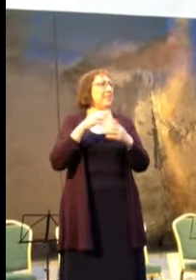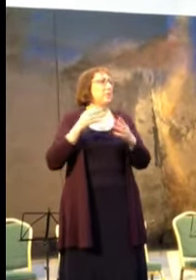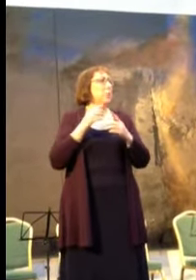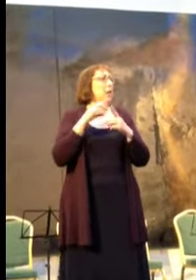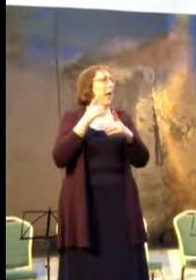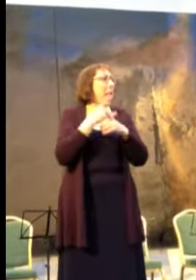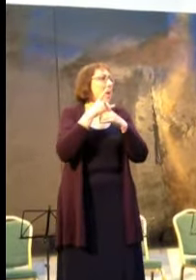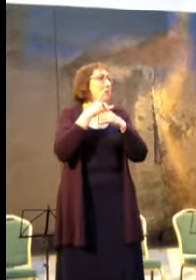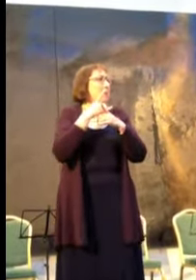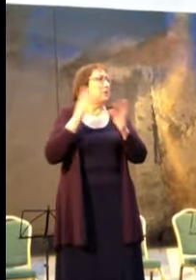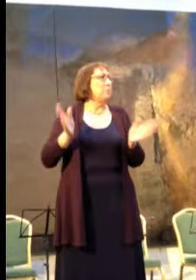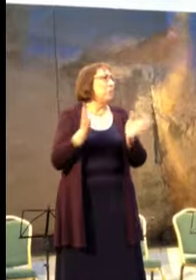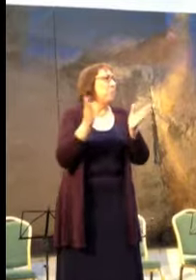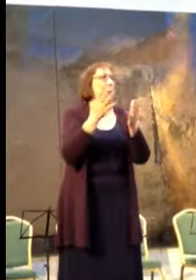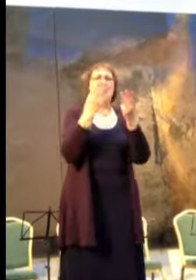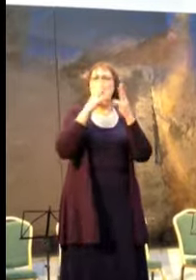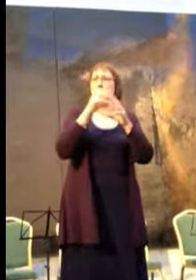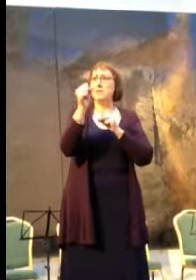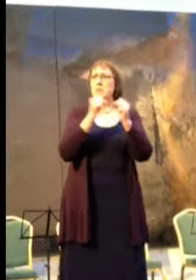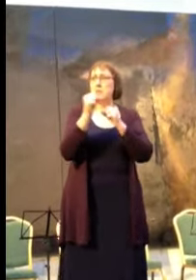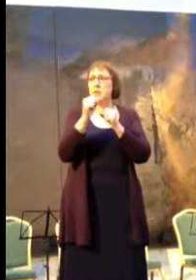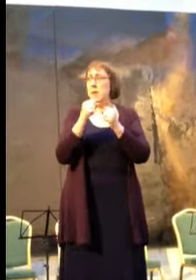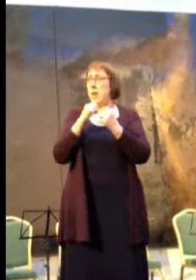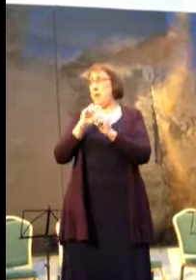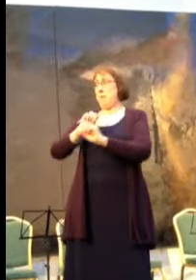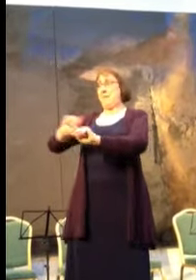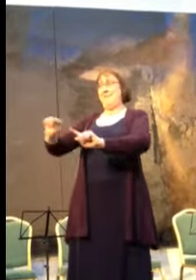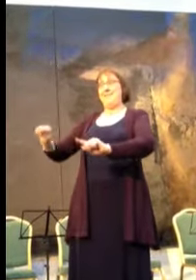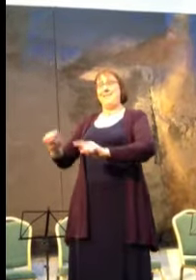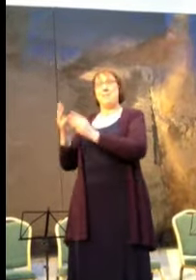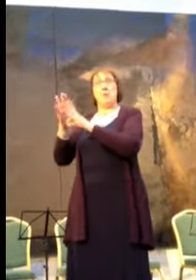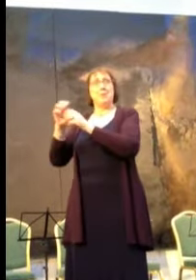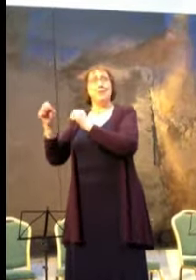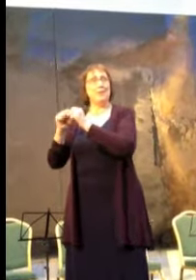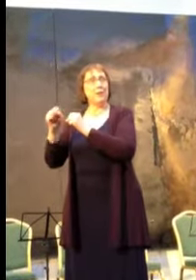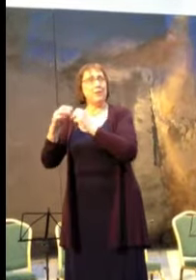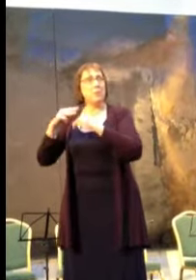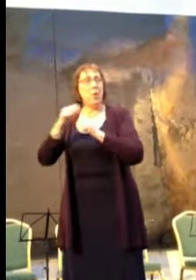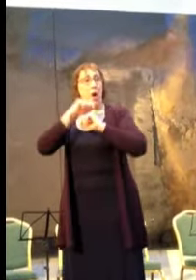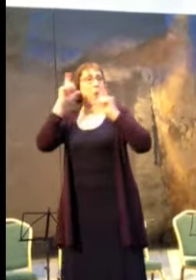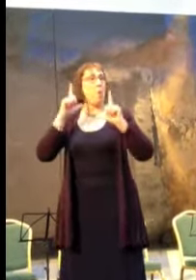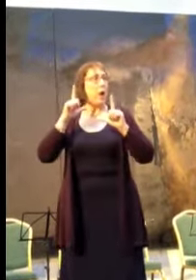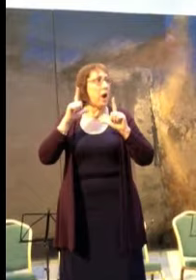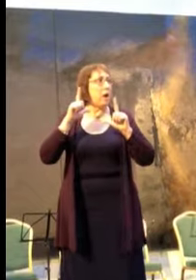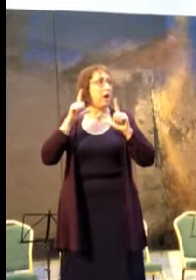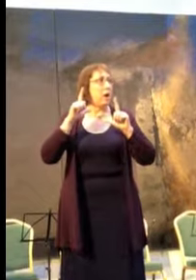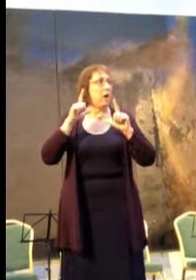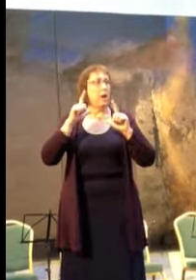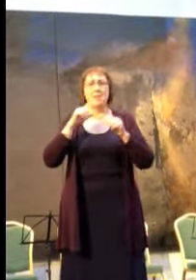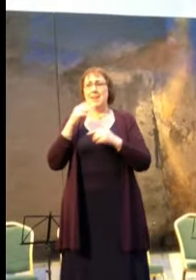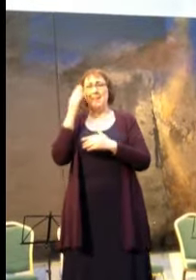provision of social services, to render them more responsive to the needs of the marginalised, while painstaking and certainly are